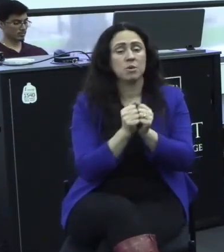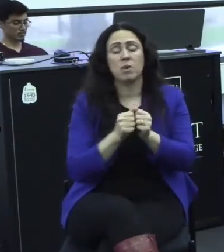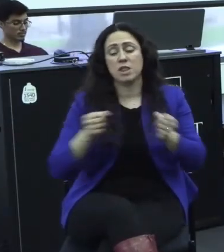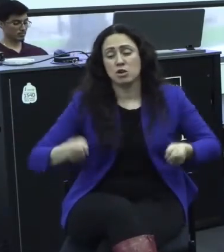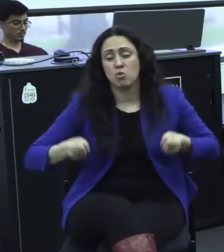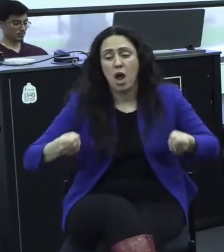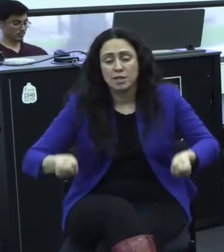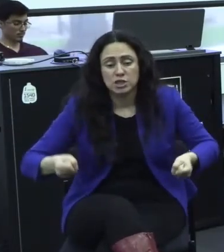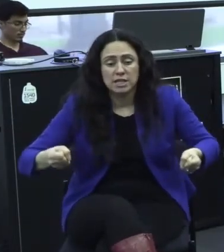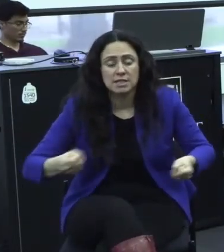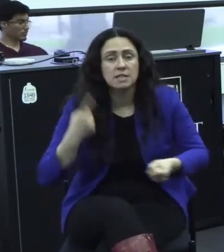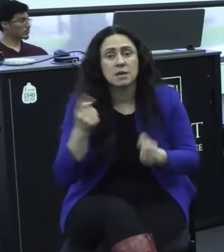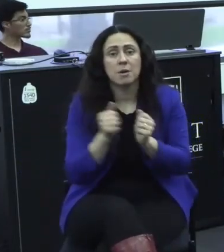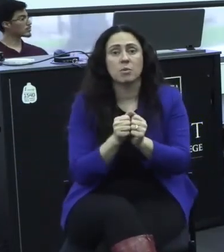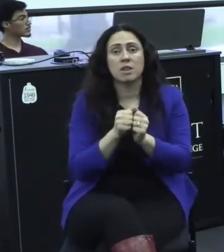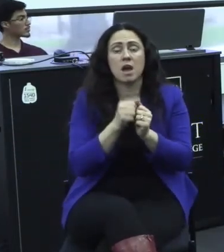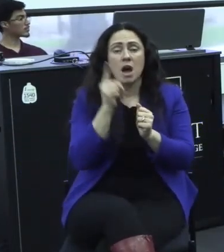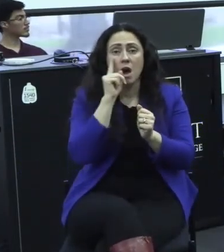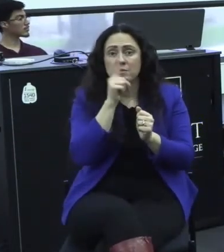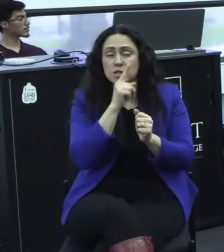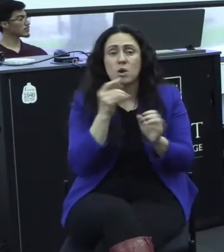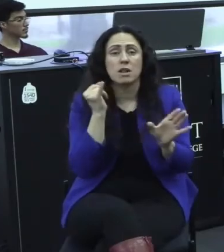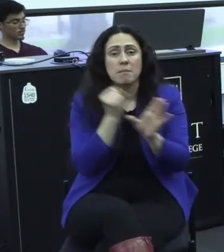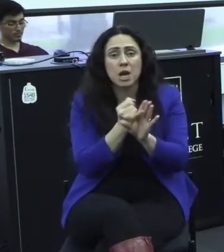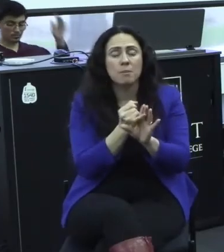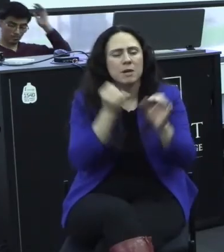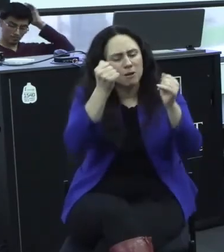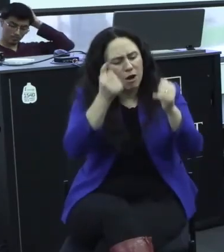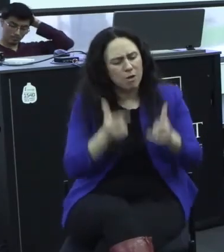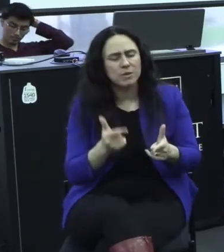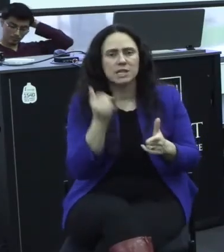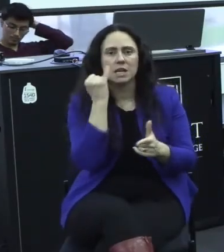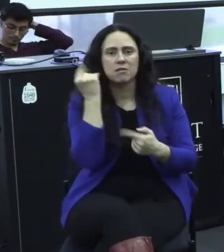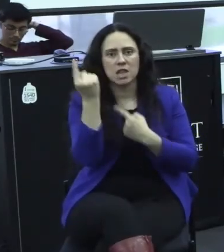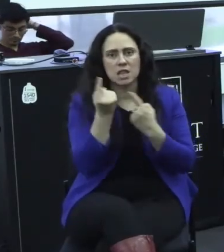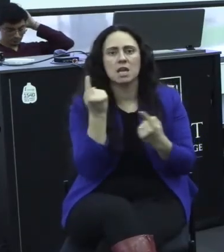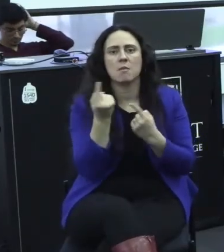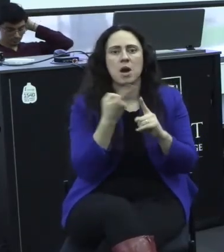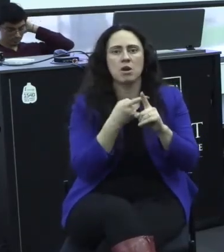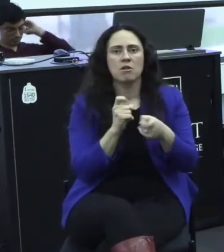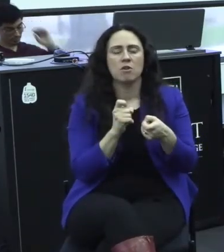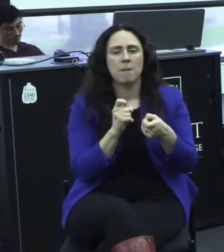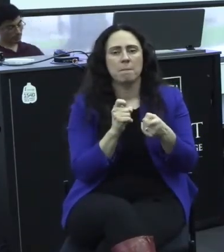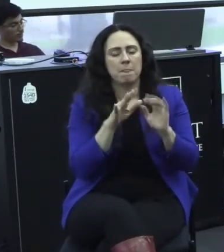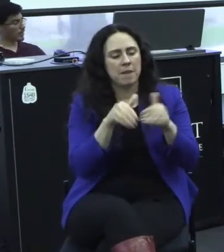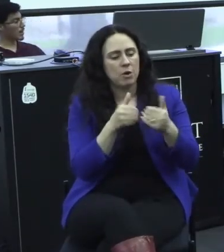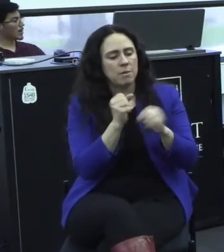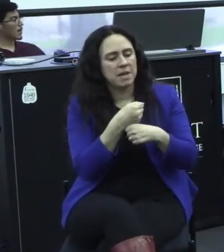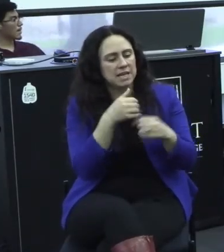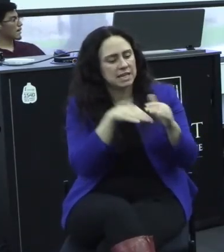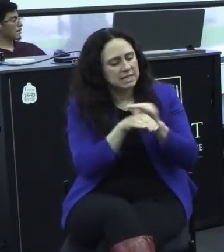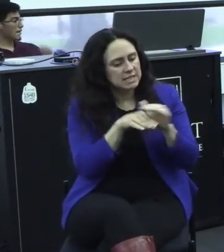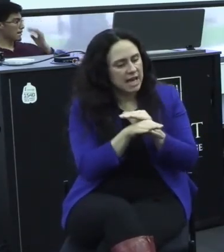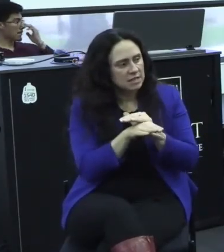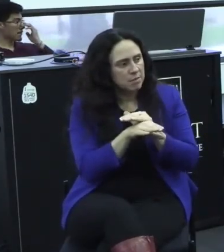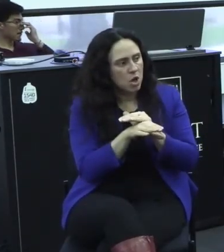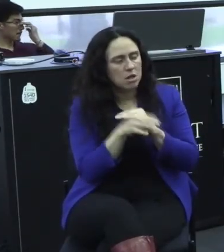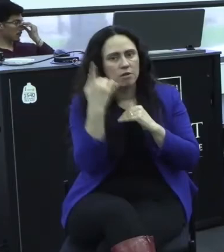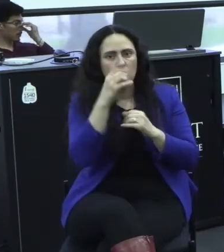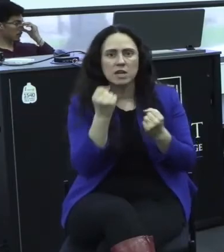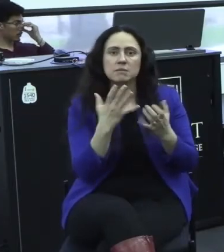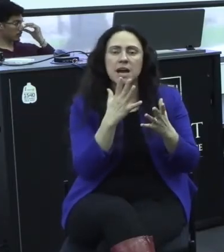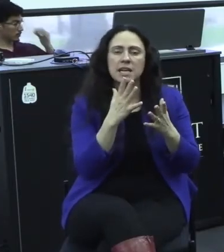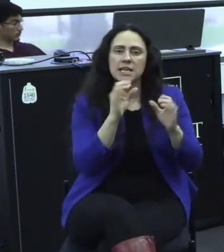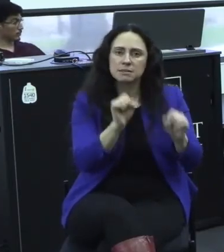crutches, someone with a visual impairment. All of those things, if we think about it from the way to make it accessible to as many as